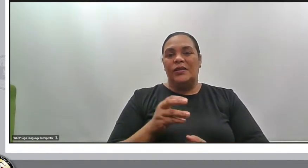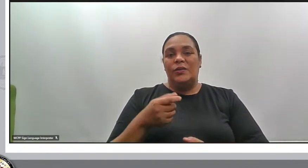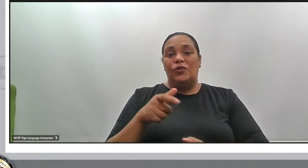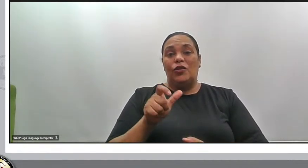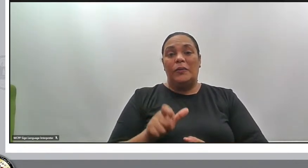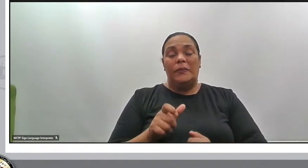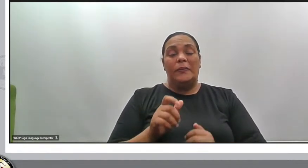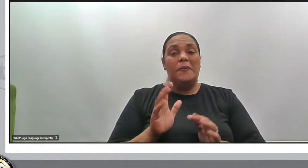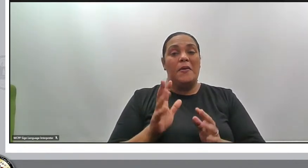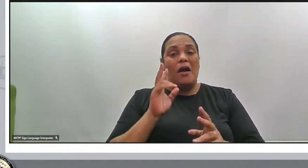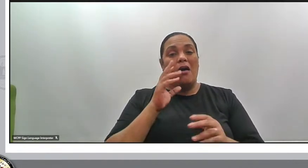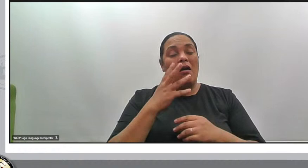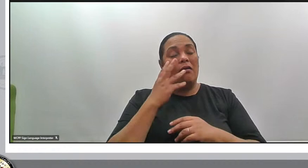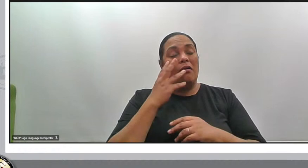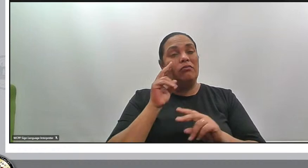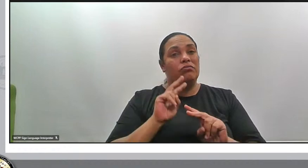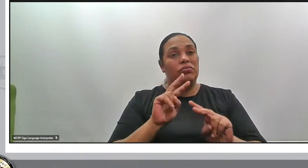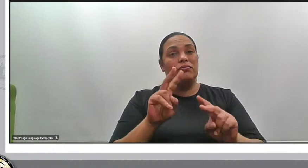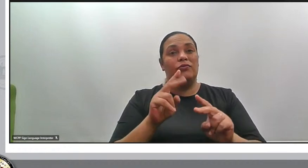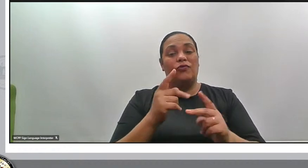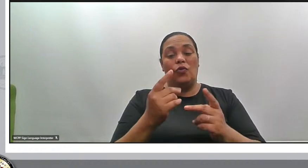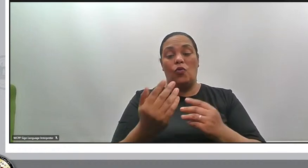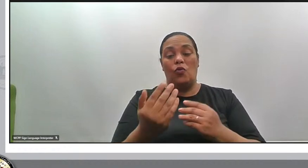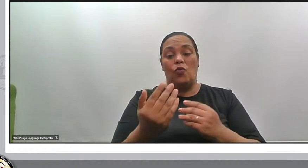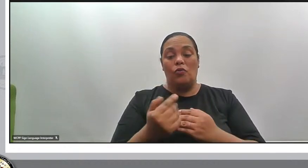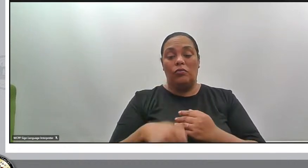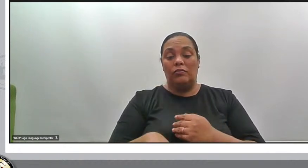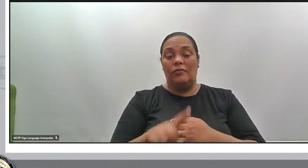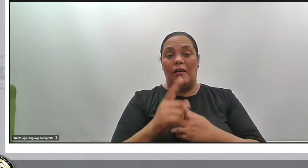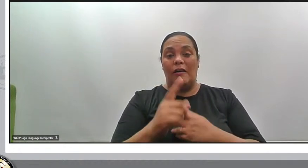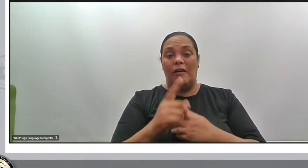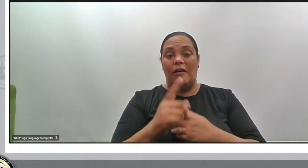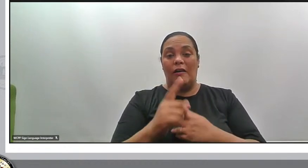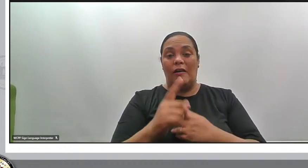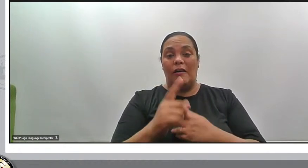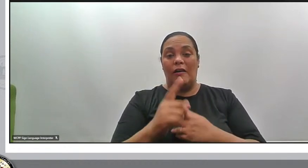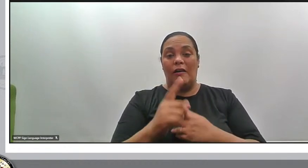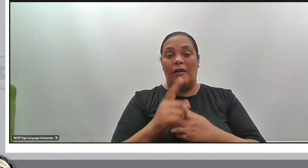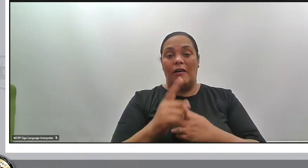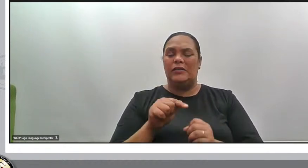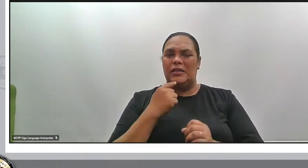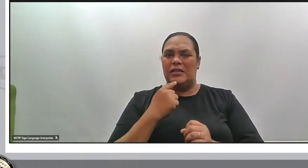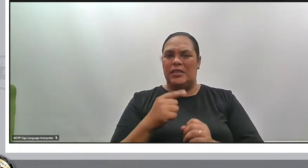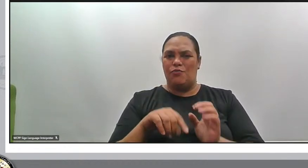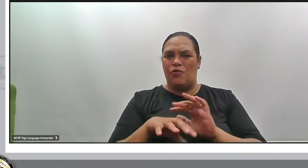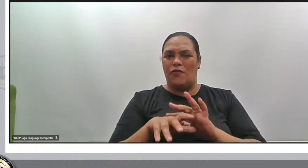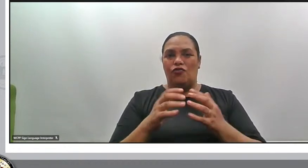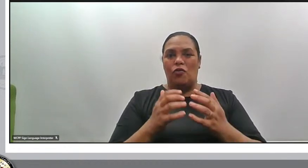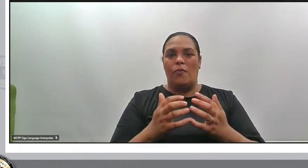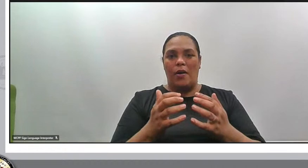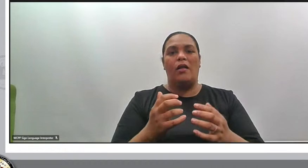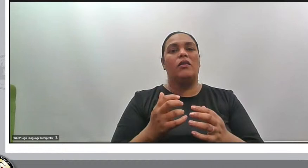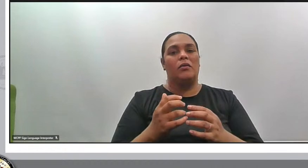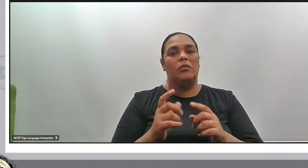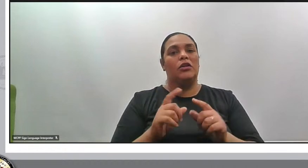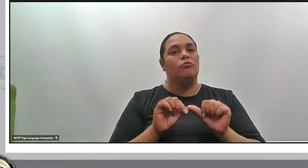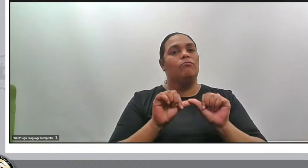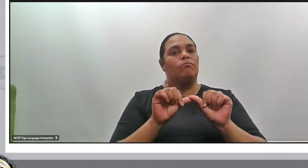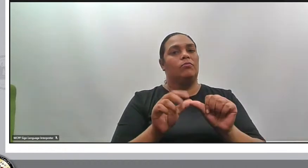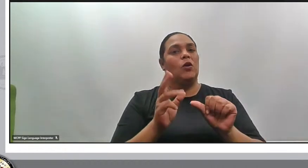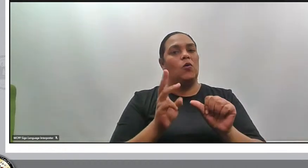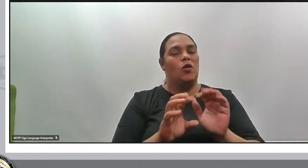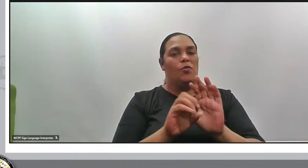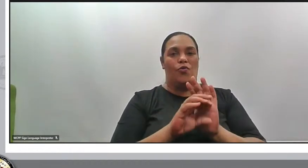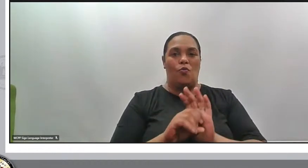the outlook for the coming financial year, where it says the provincial parliament will also continue to